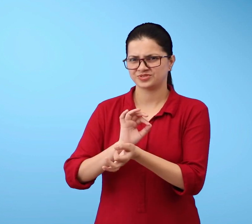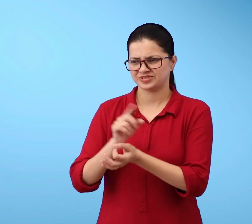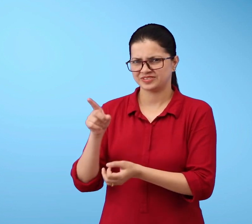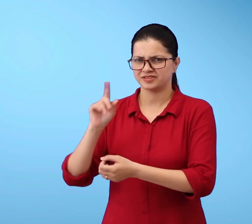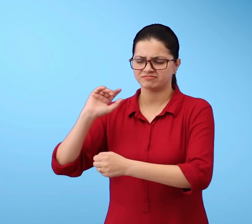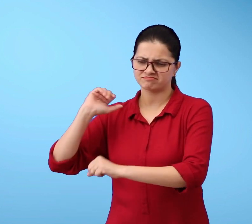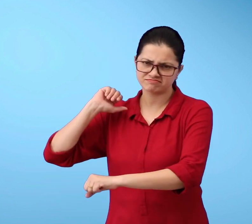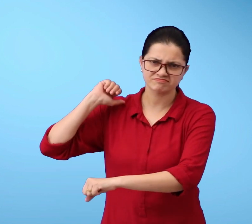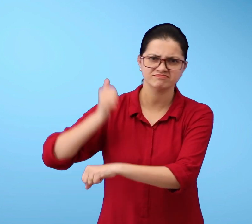Siddhartha,